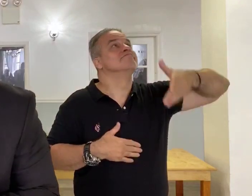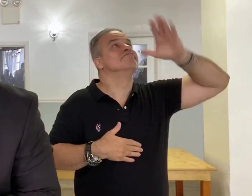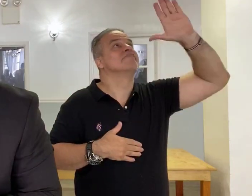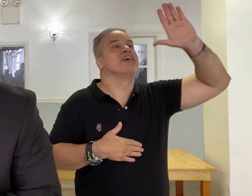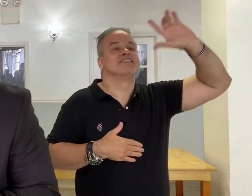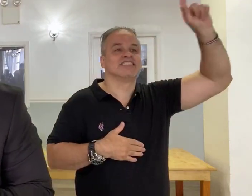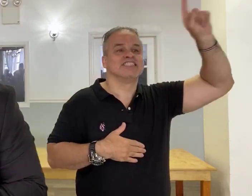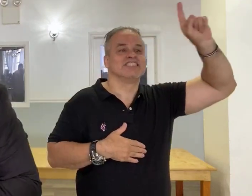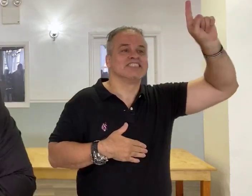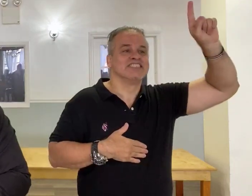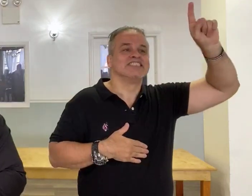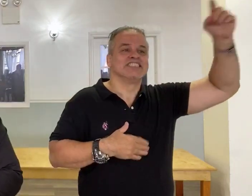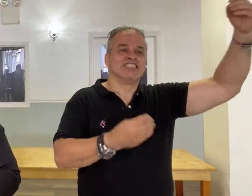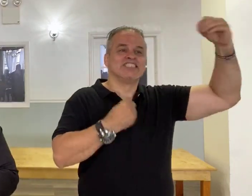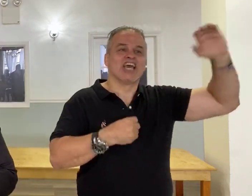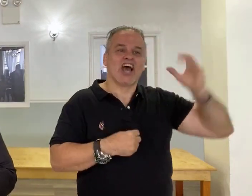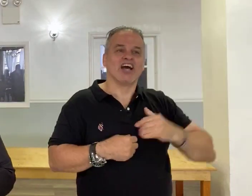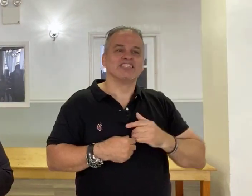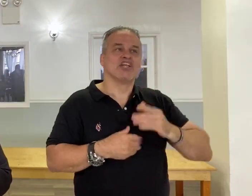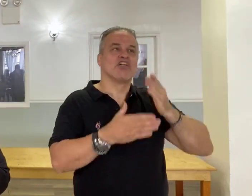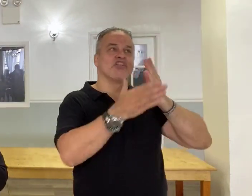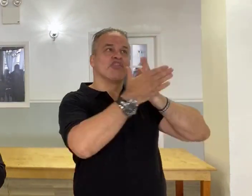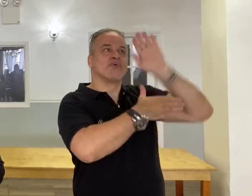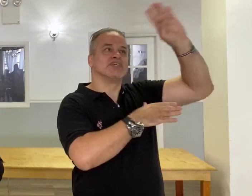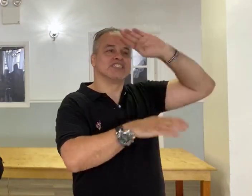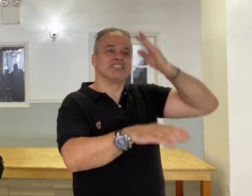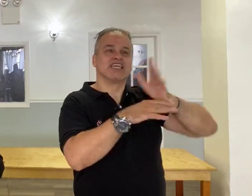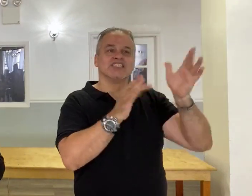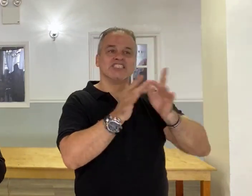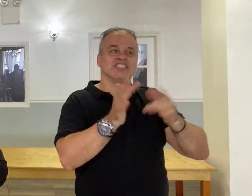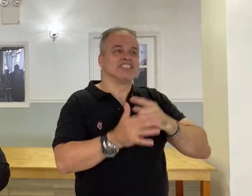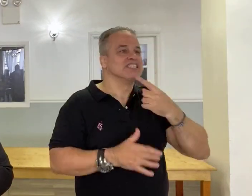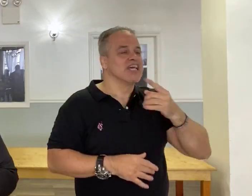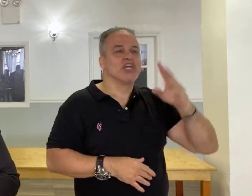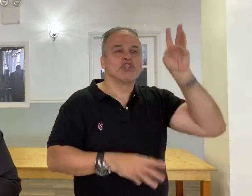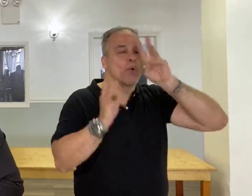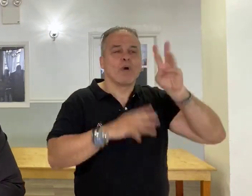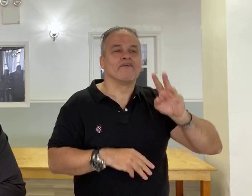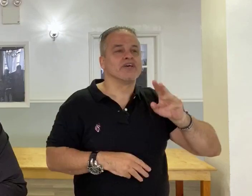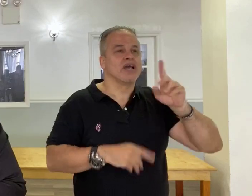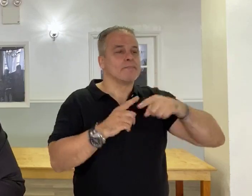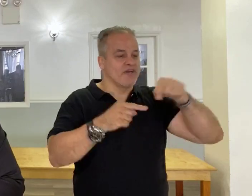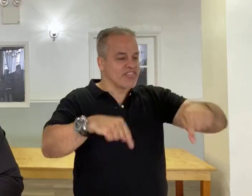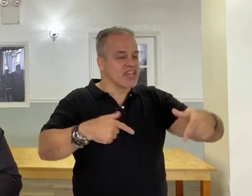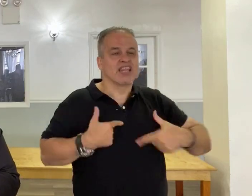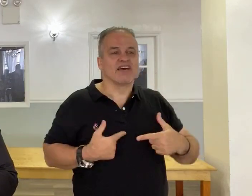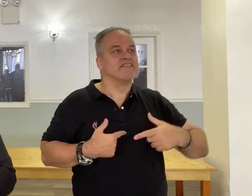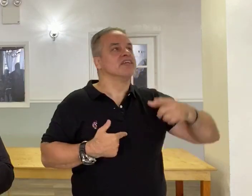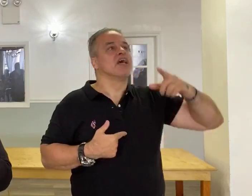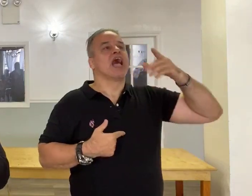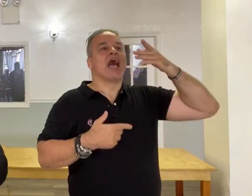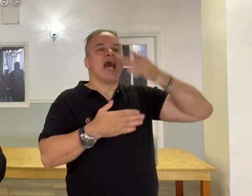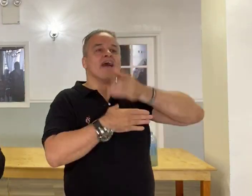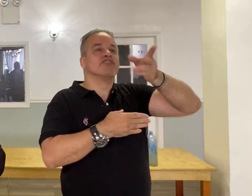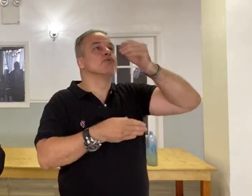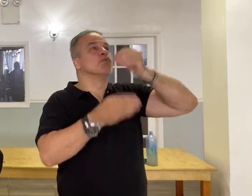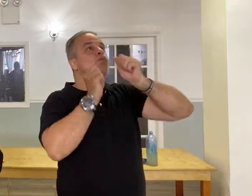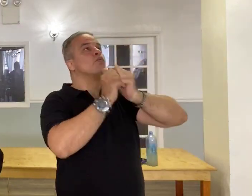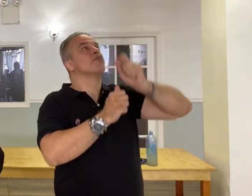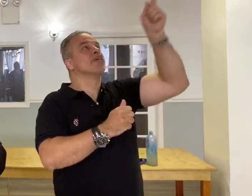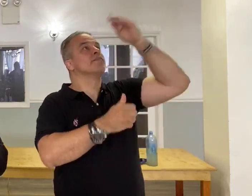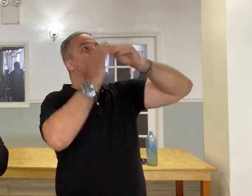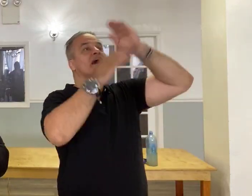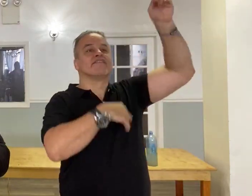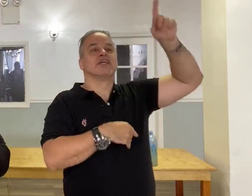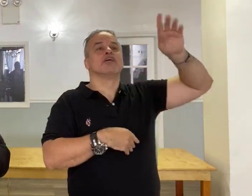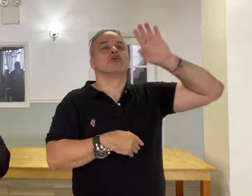former things are passed away. It says in verse number 5, write, for these words are true